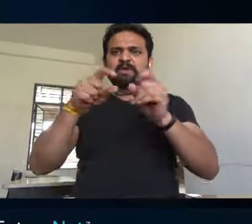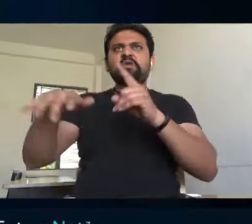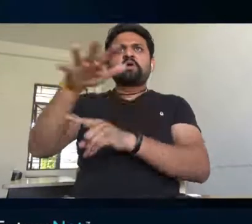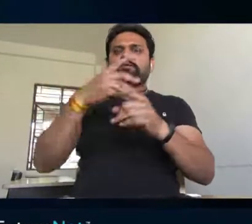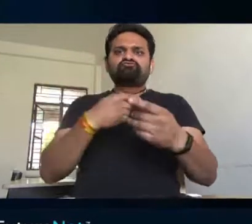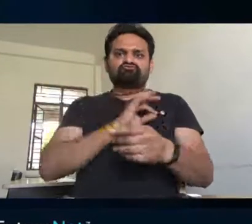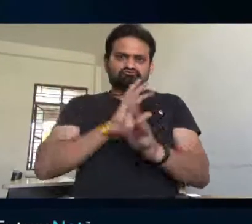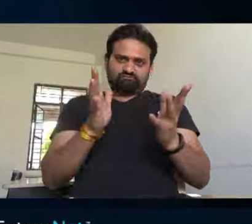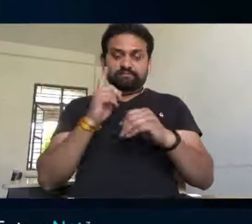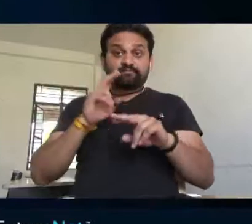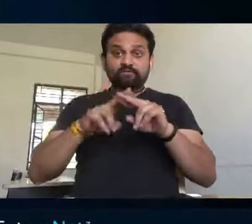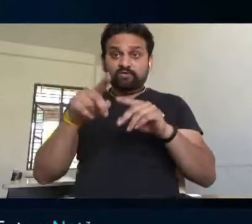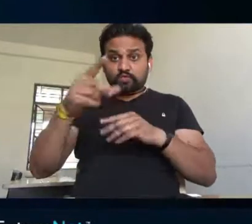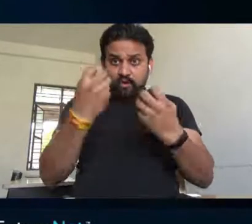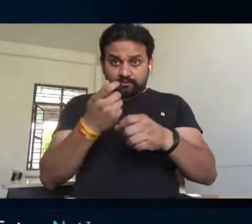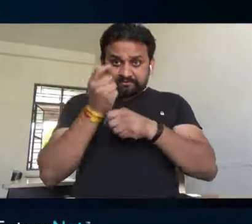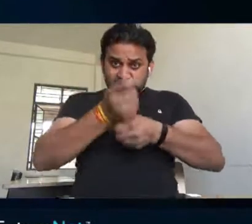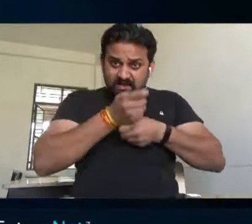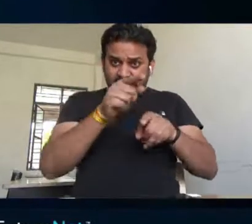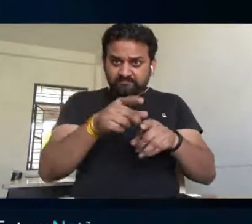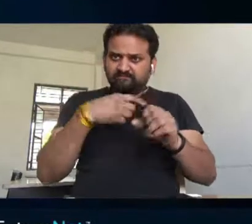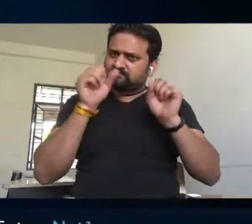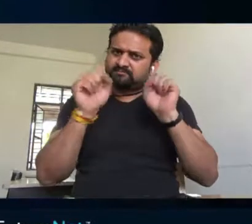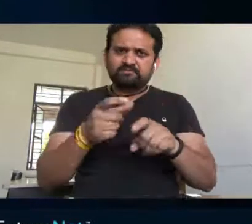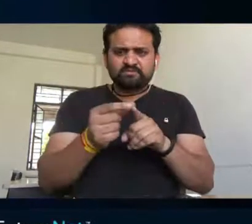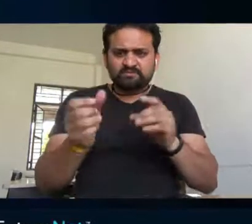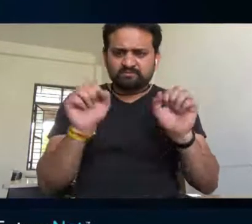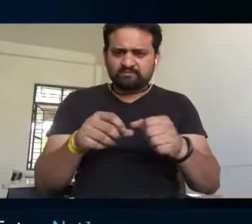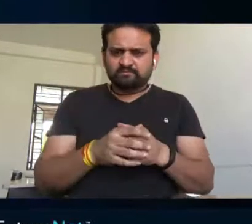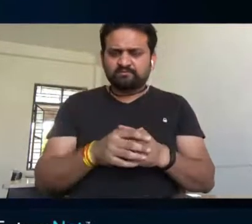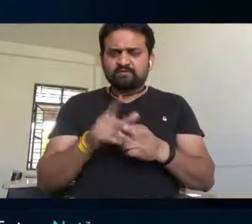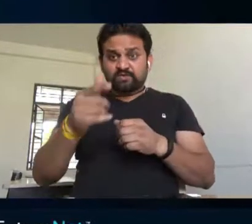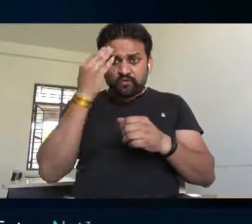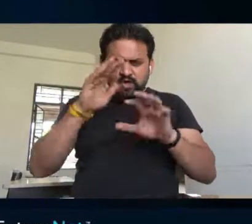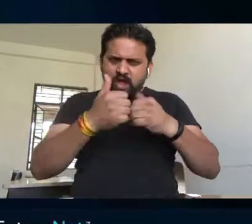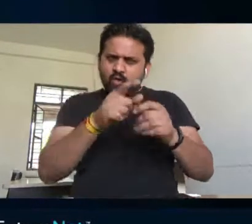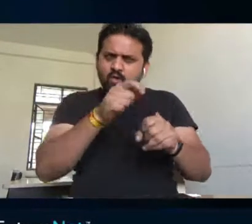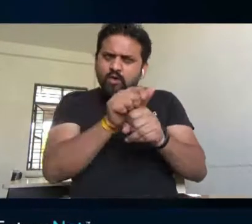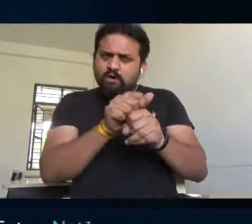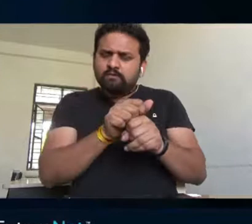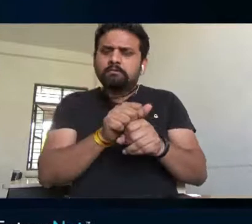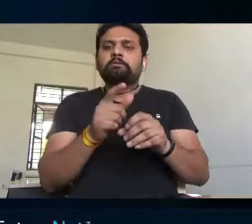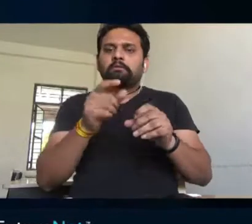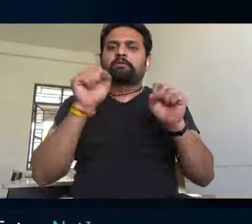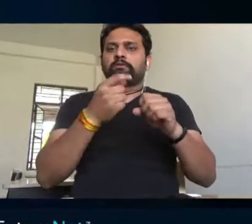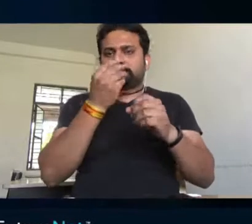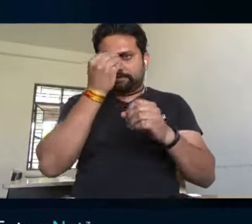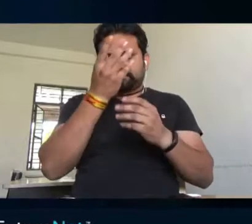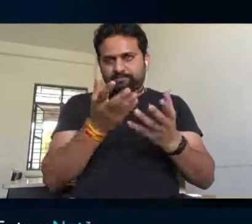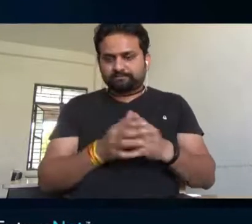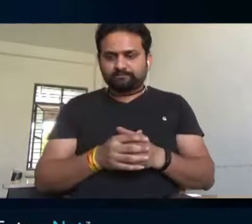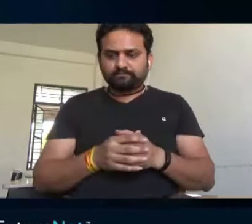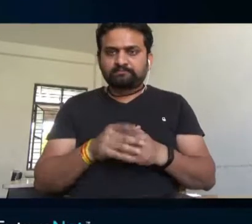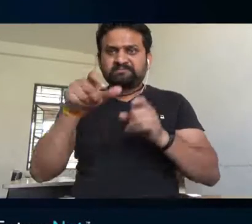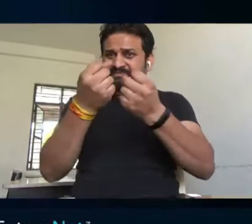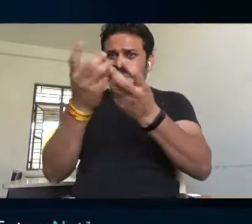They don't want to think about that. They have not the equipment, they have not the time, they have not the knowledge. They have it's not for let's